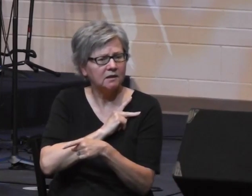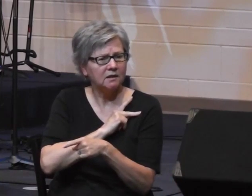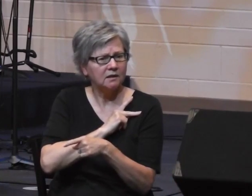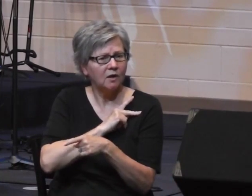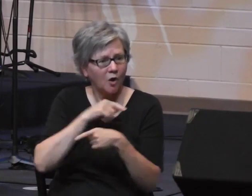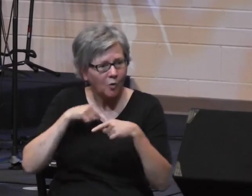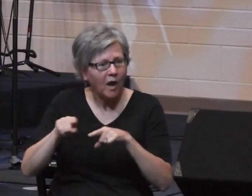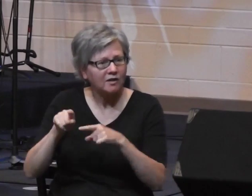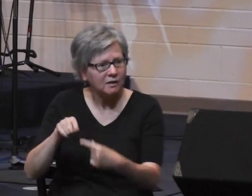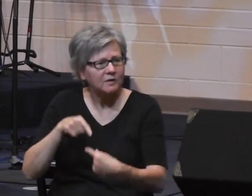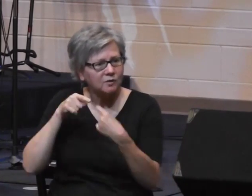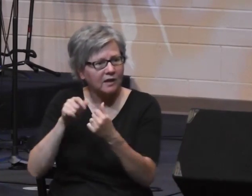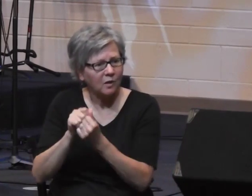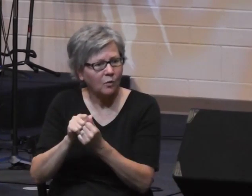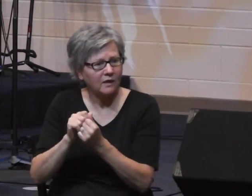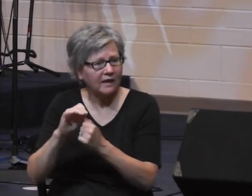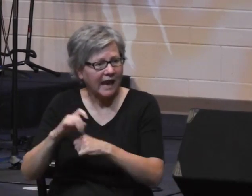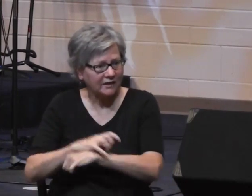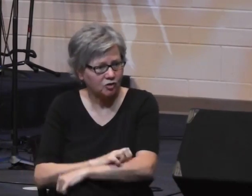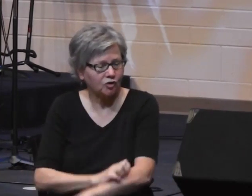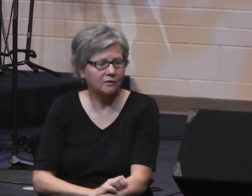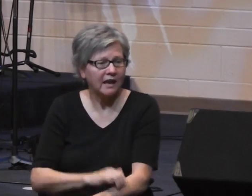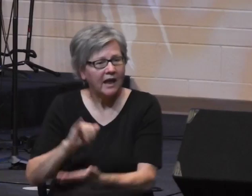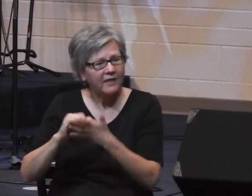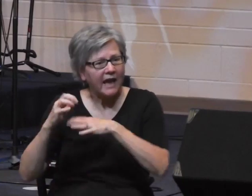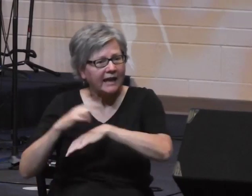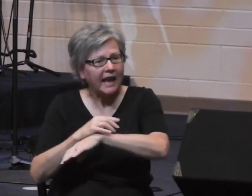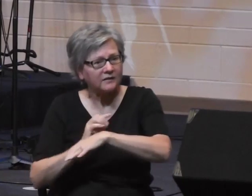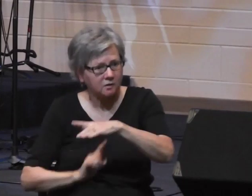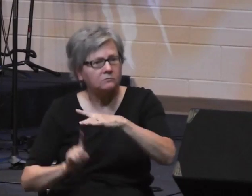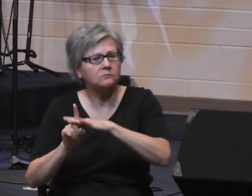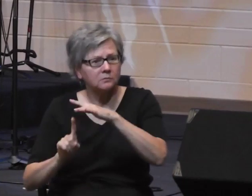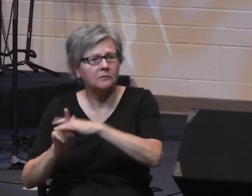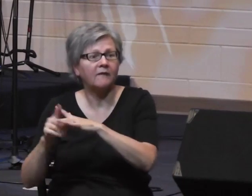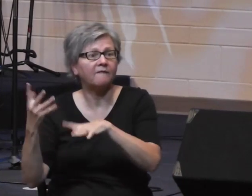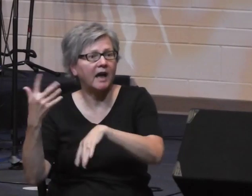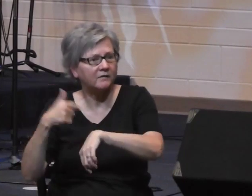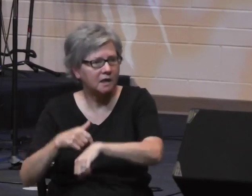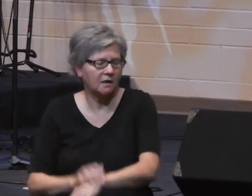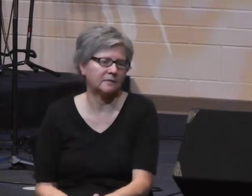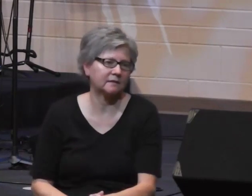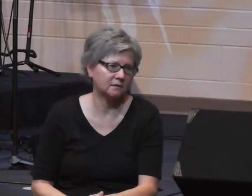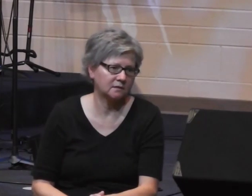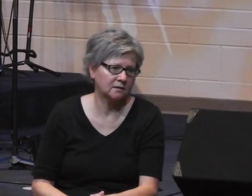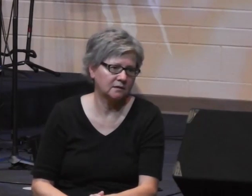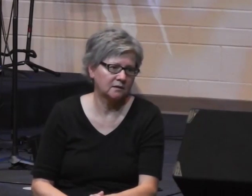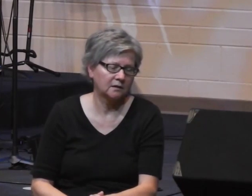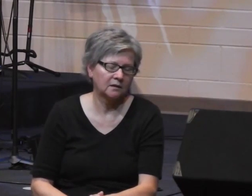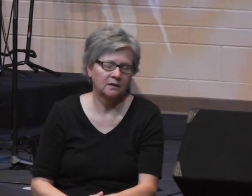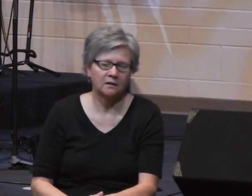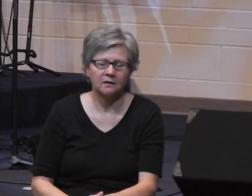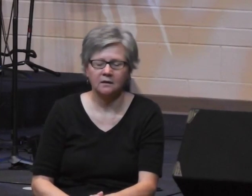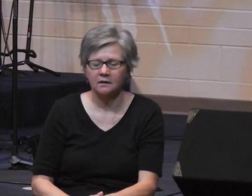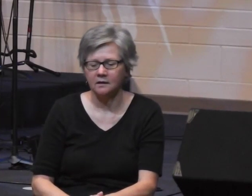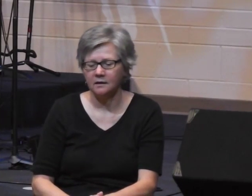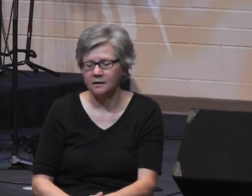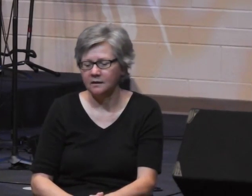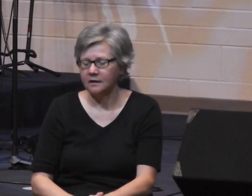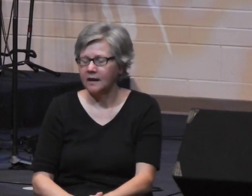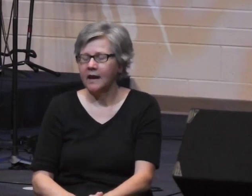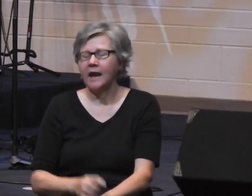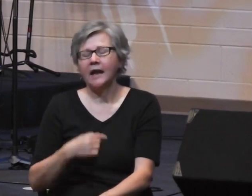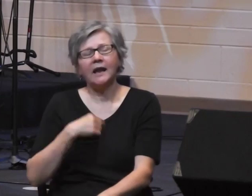10 years. And when I think about that, I think, man, it would have been perfectly reasonable if Christy